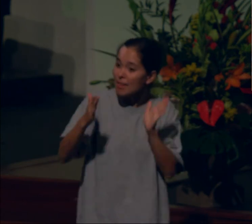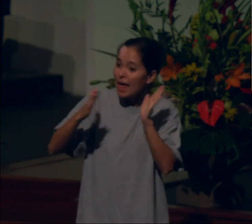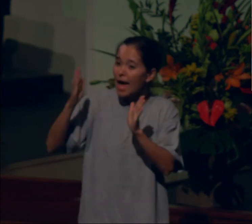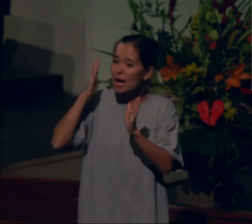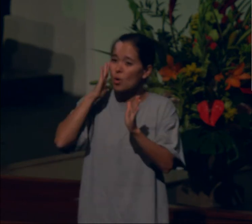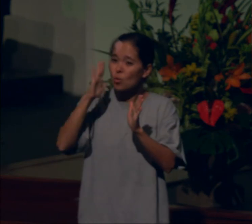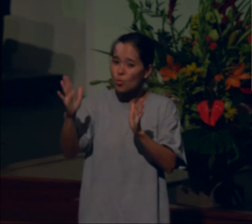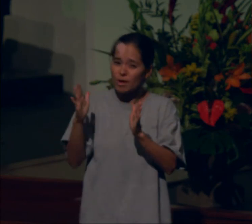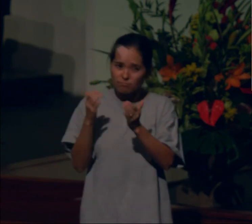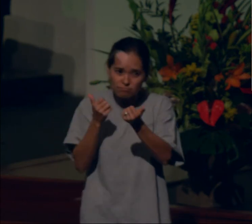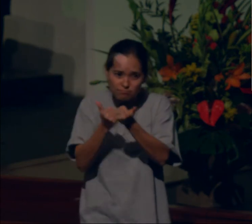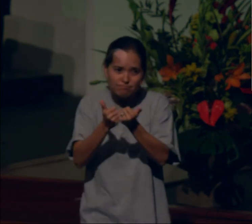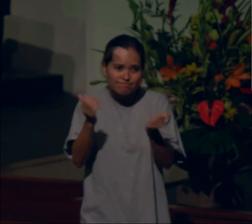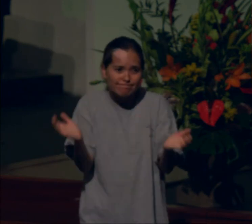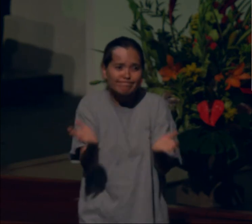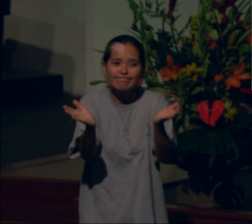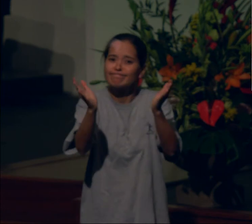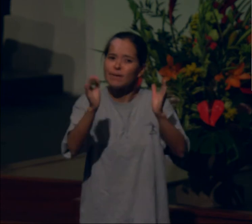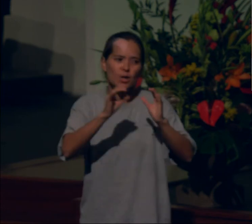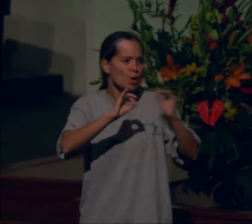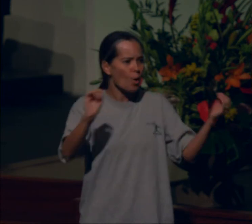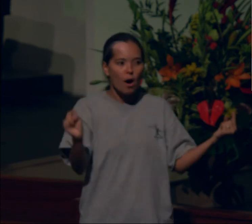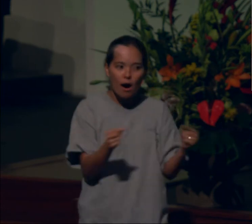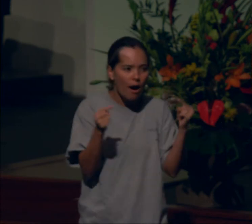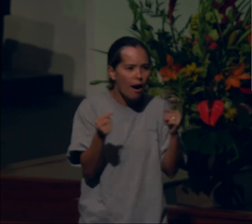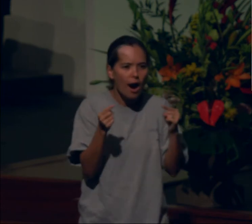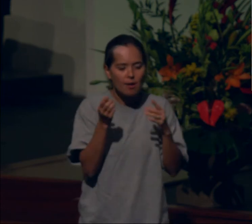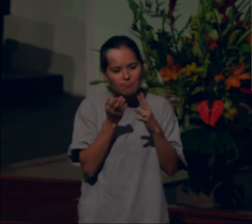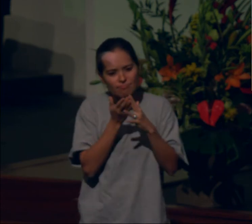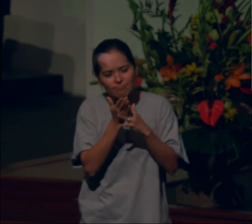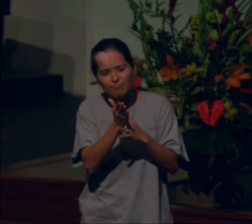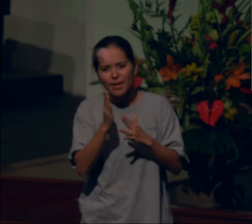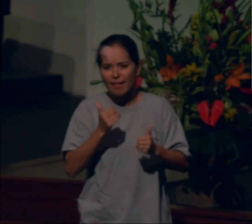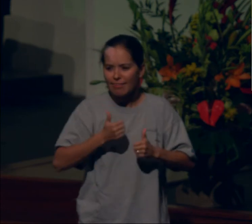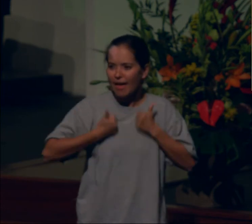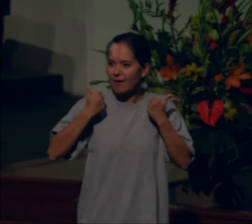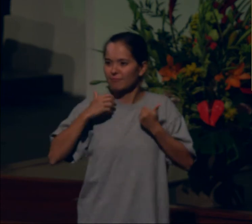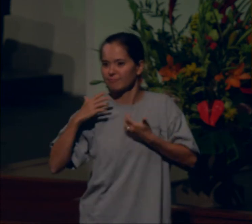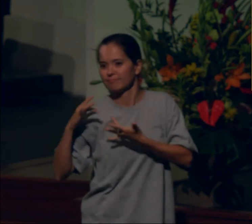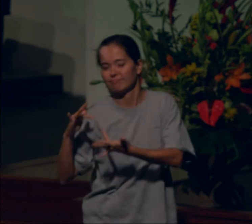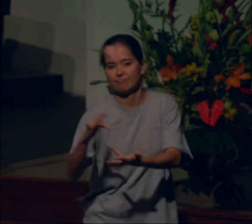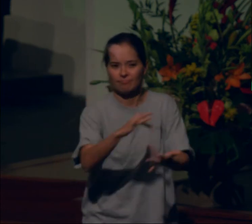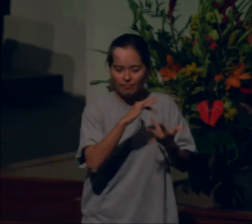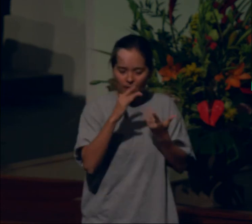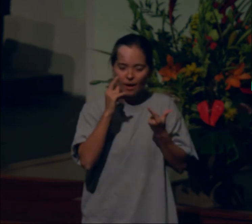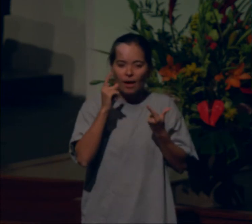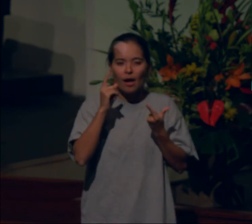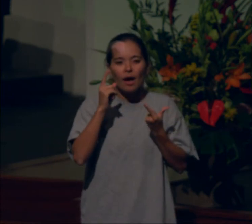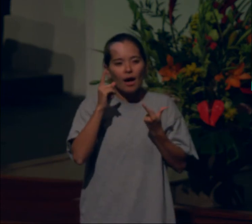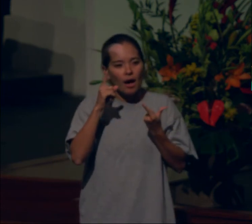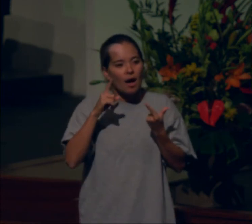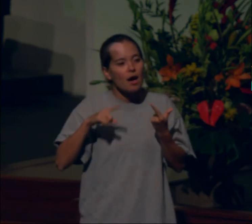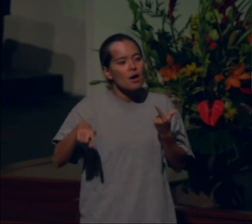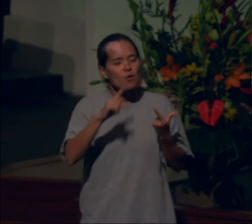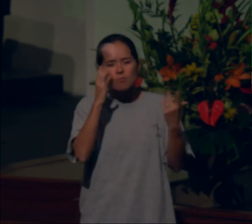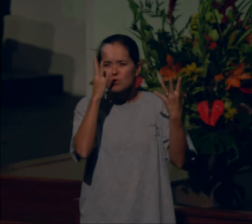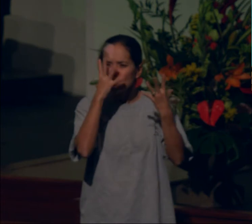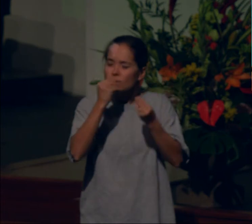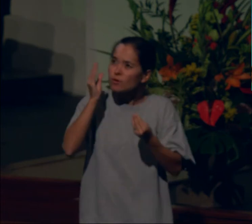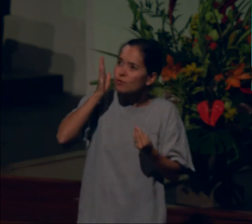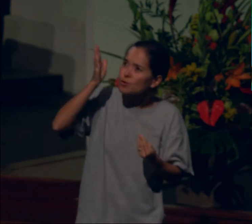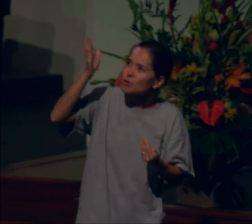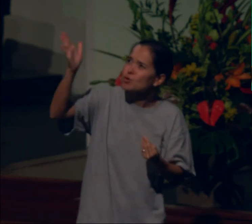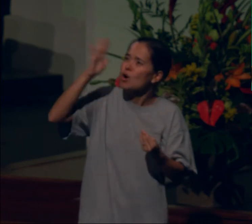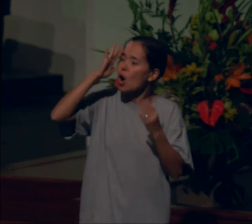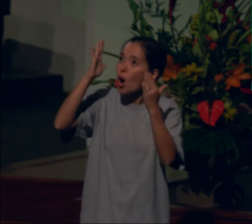make sure that you do not get harmed through this journey called life. To make sure that you have a beautiful future and that it